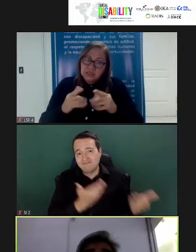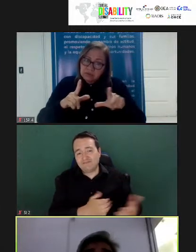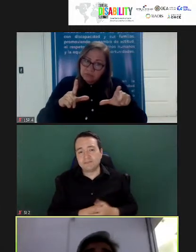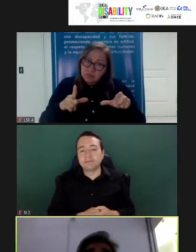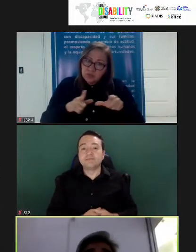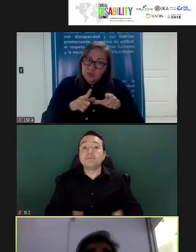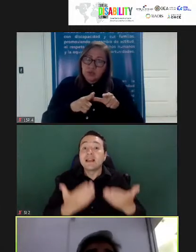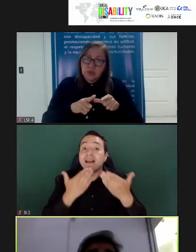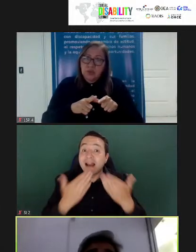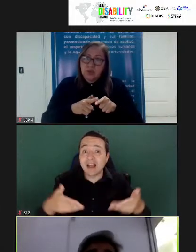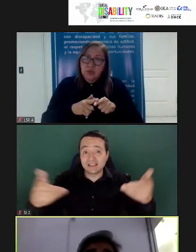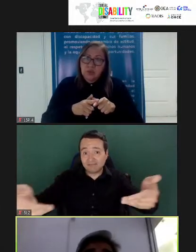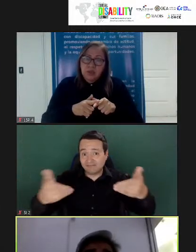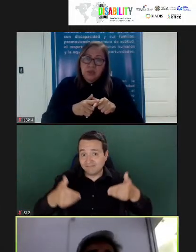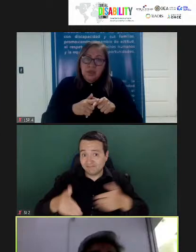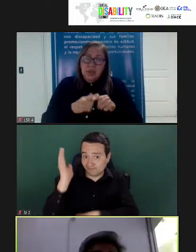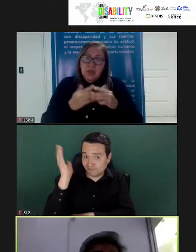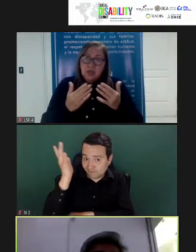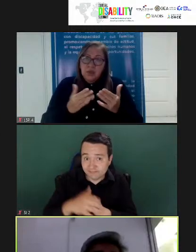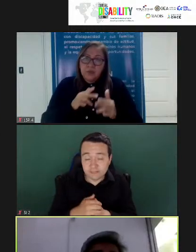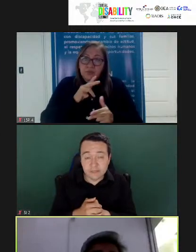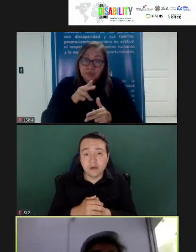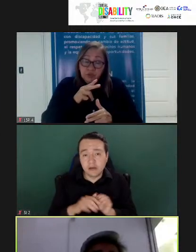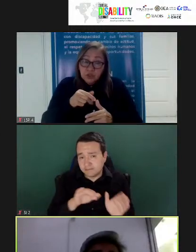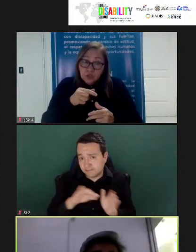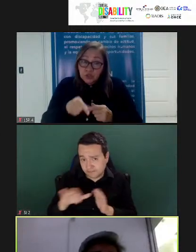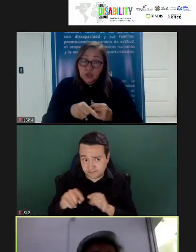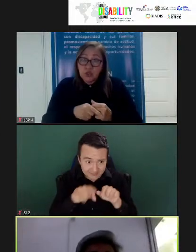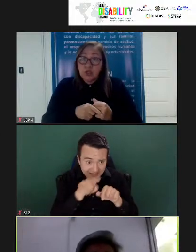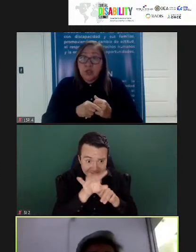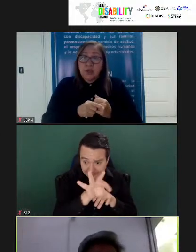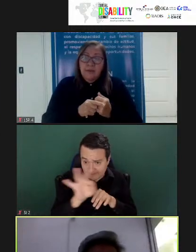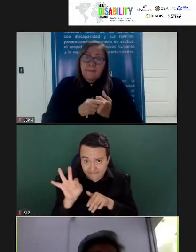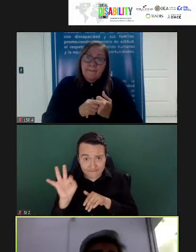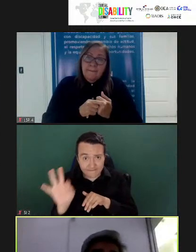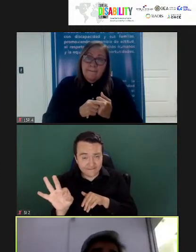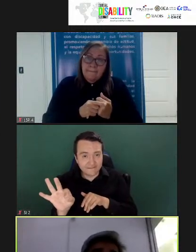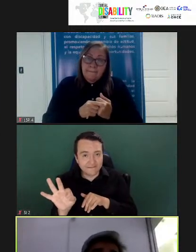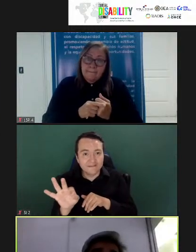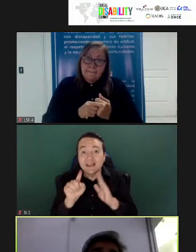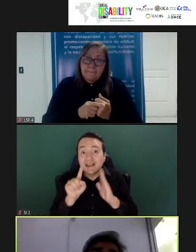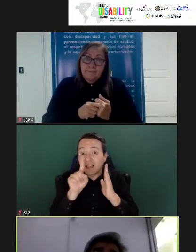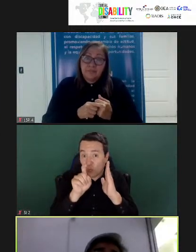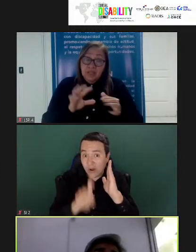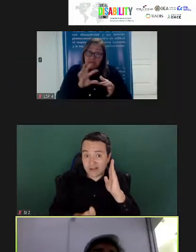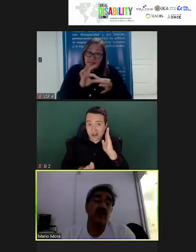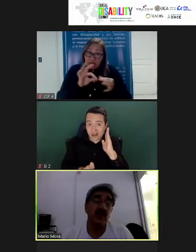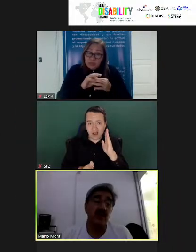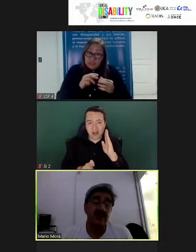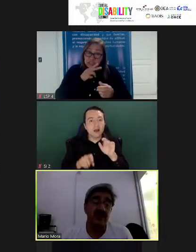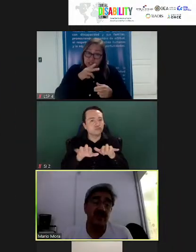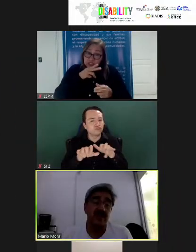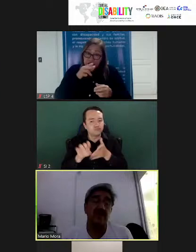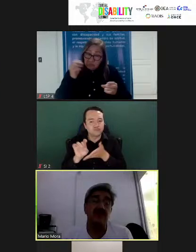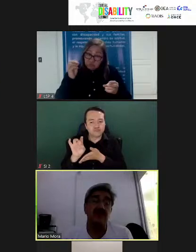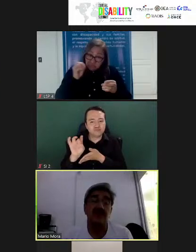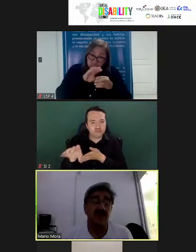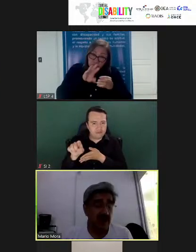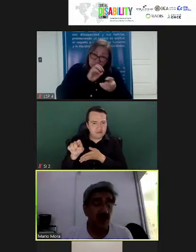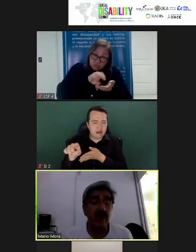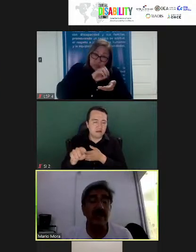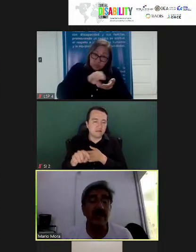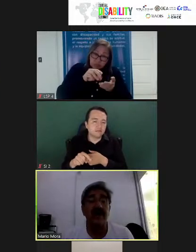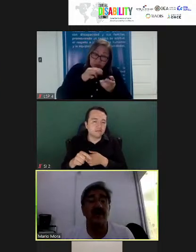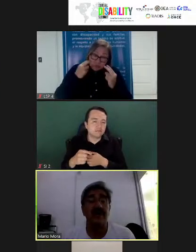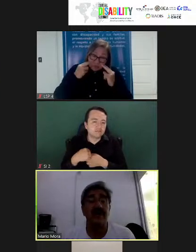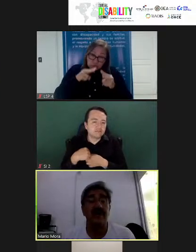very much for the space i can put this link in the chat for the survey and as i